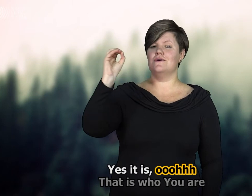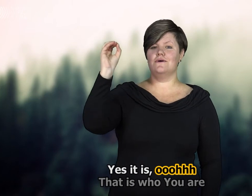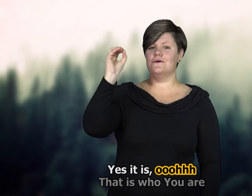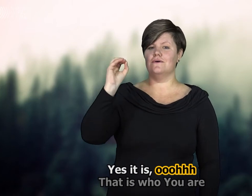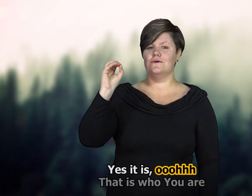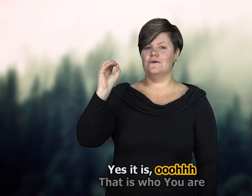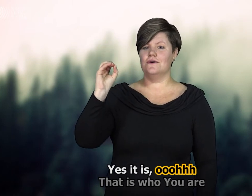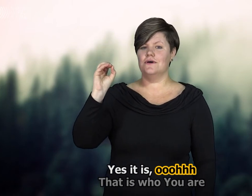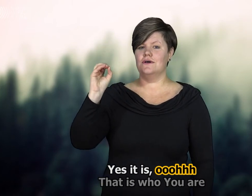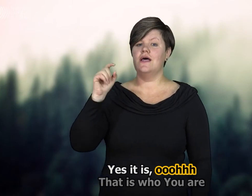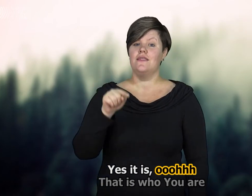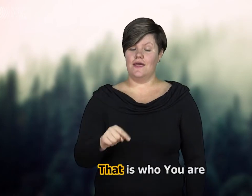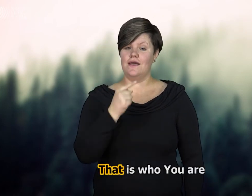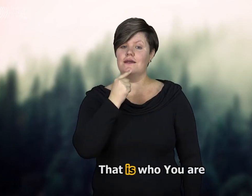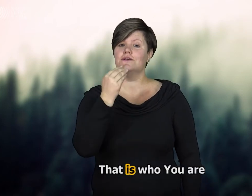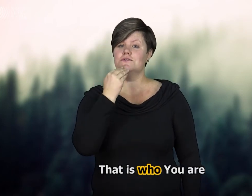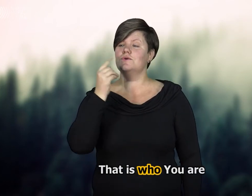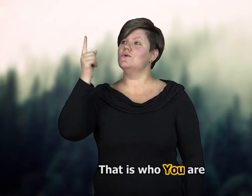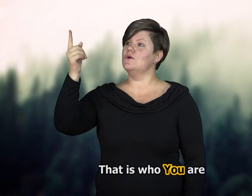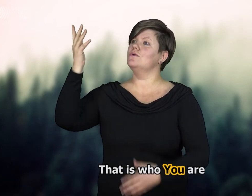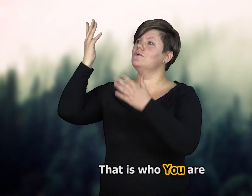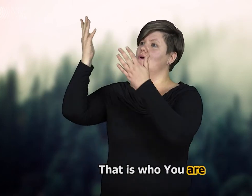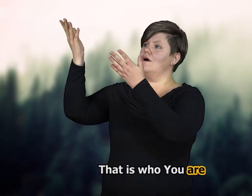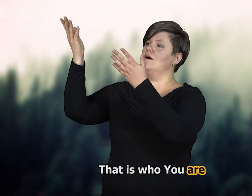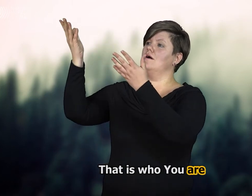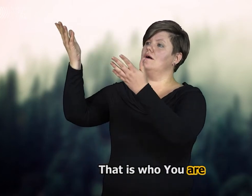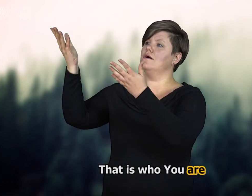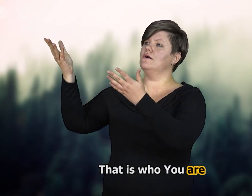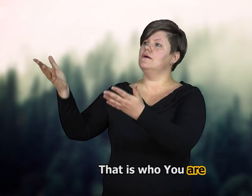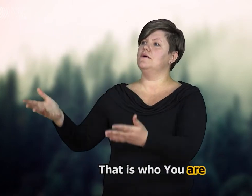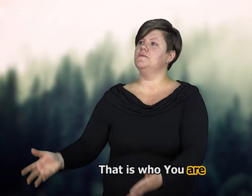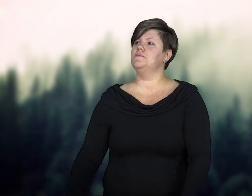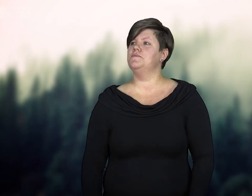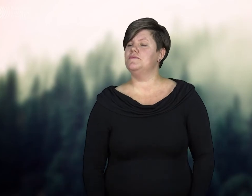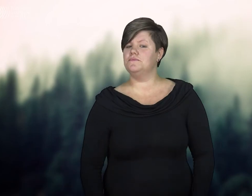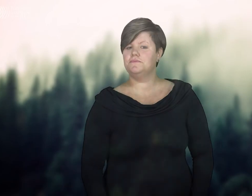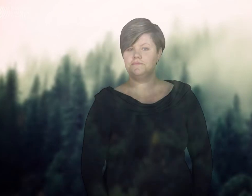is who you are are That is